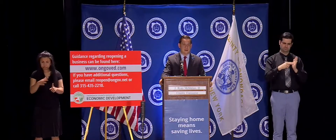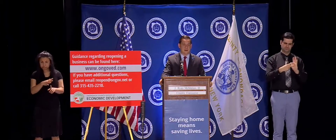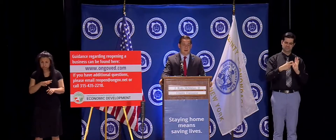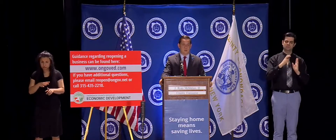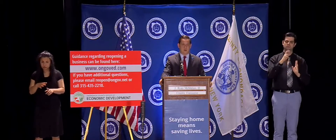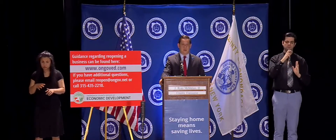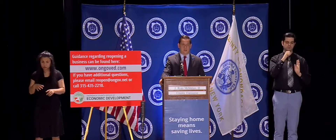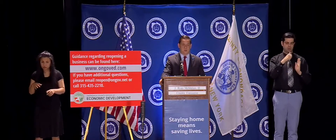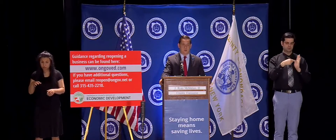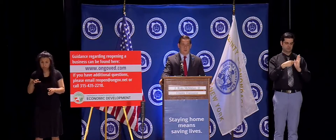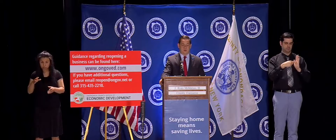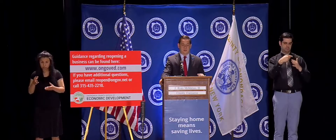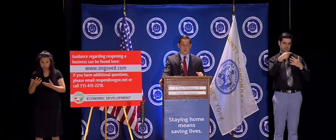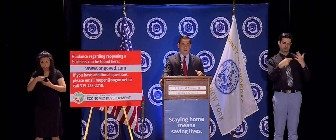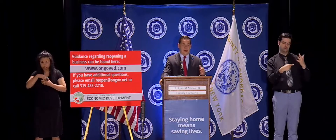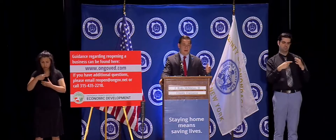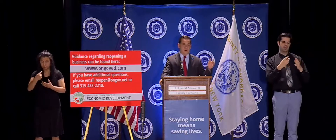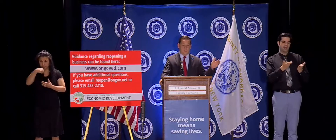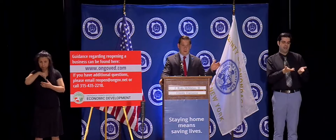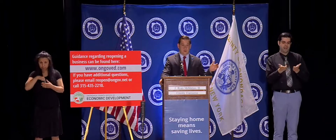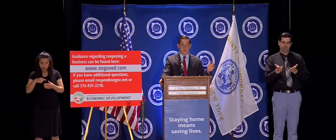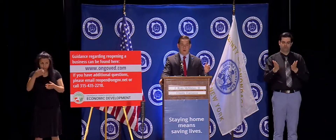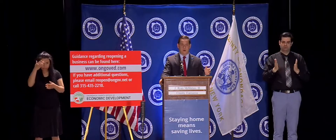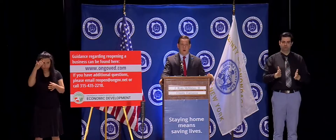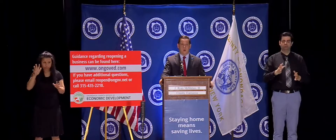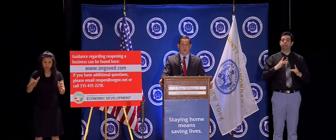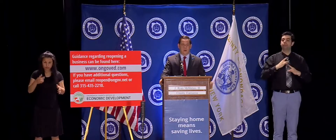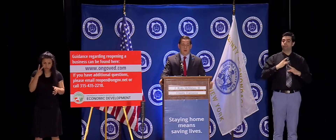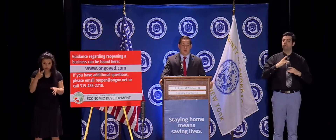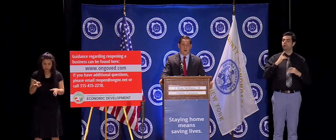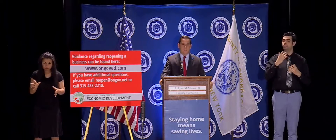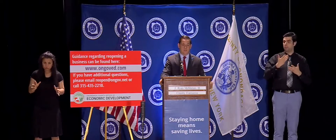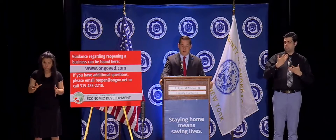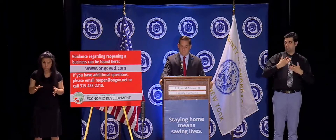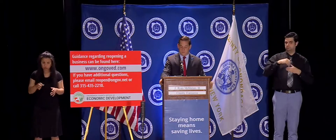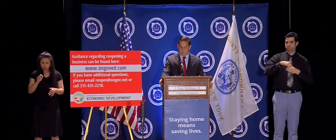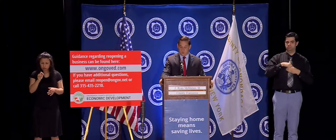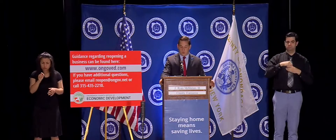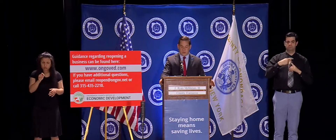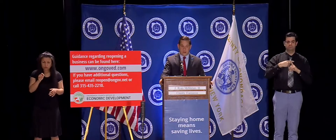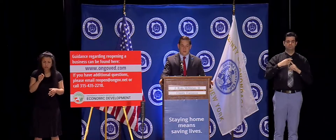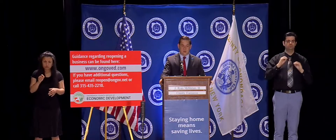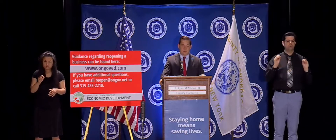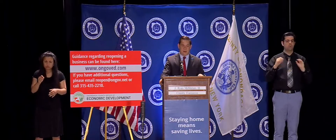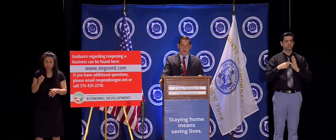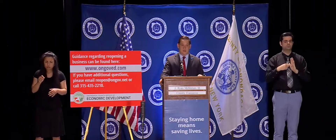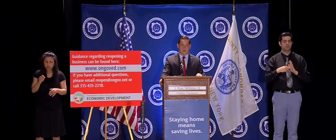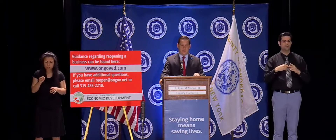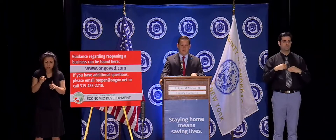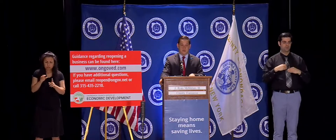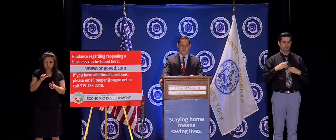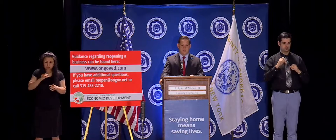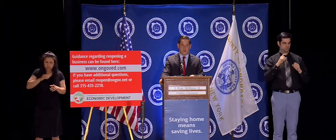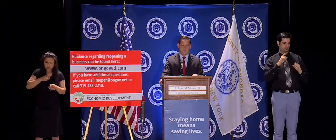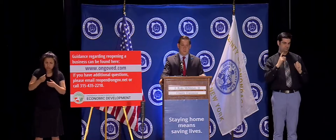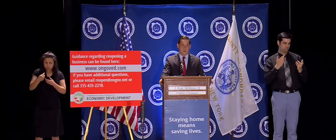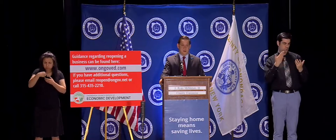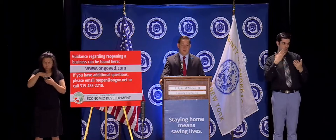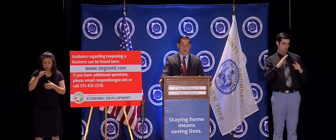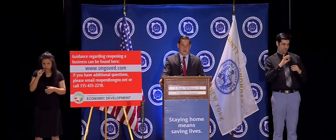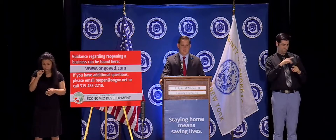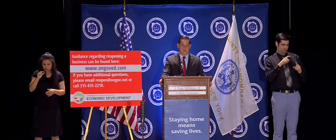sick. Whether the exposure was a lot or a little, we don't know. But it's a reminder the virus is still